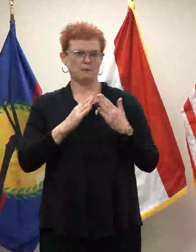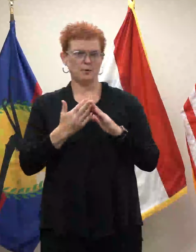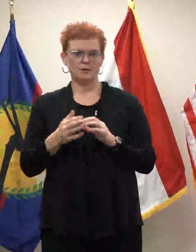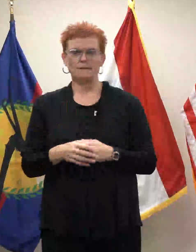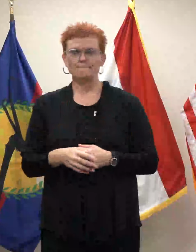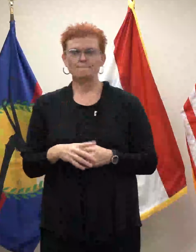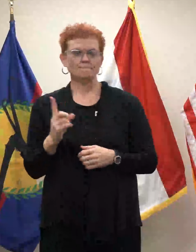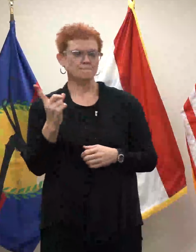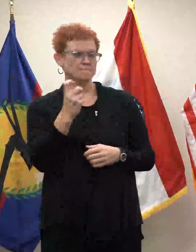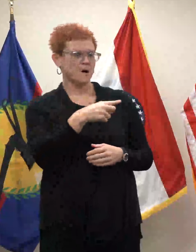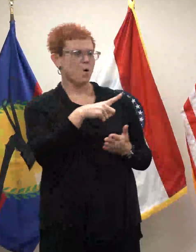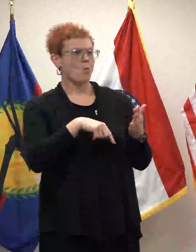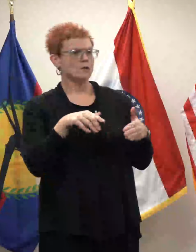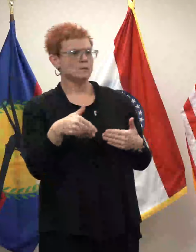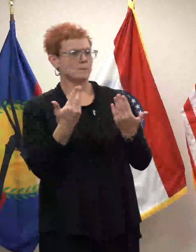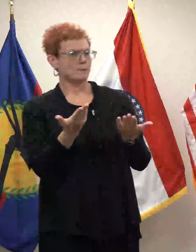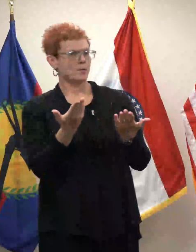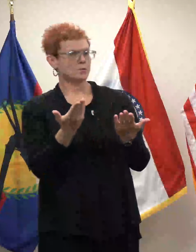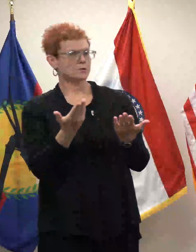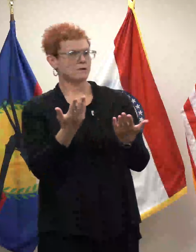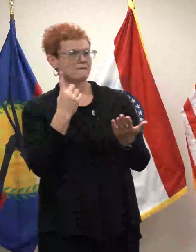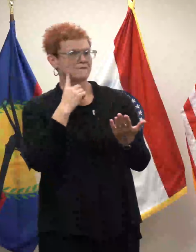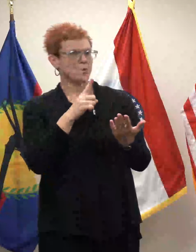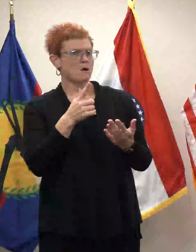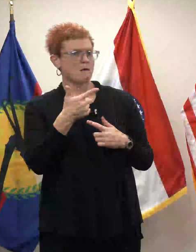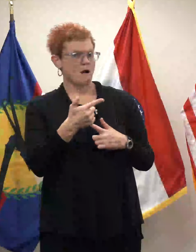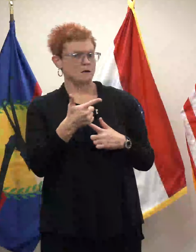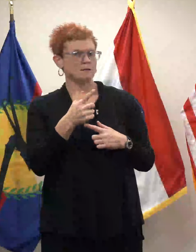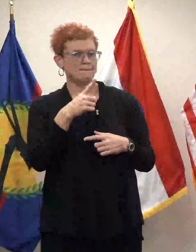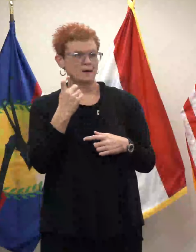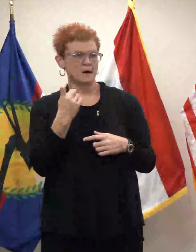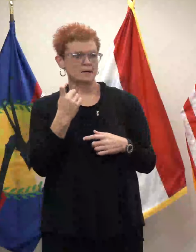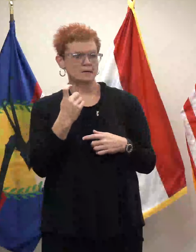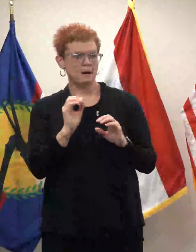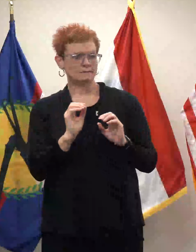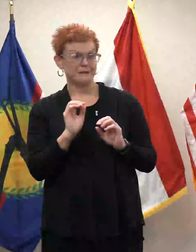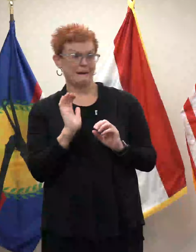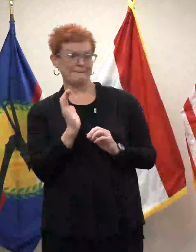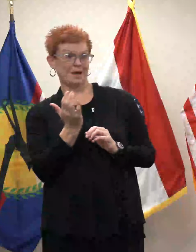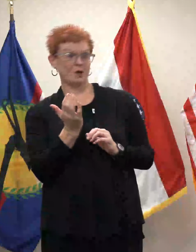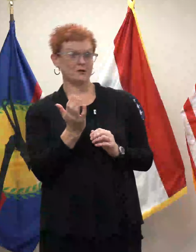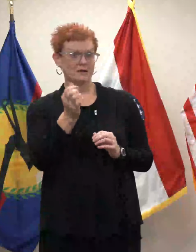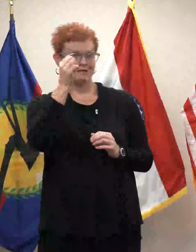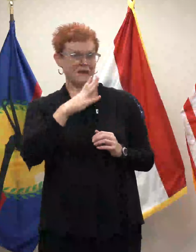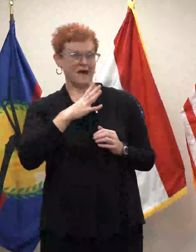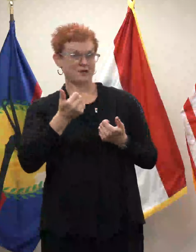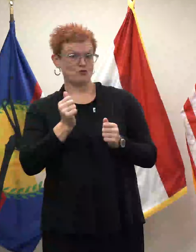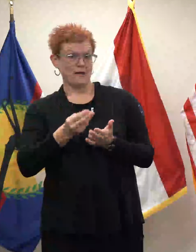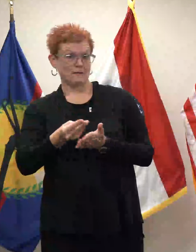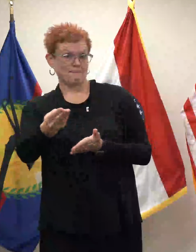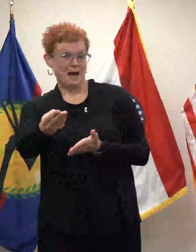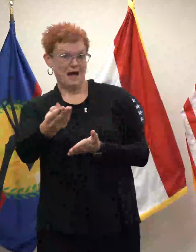What are you actually proposing for guns? Because apparently this guy tried to buy a gun at a gun show, got